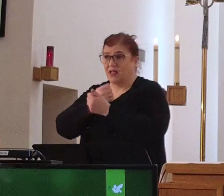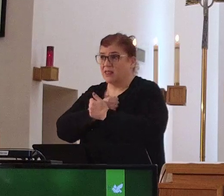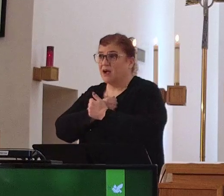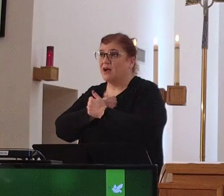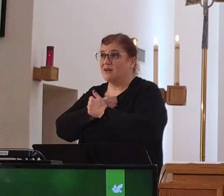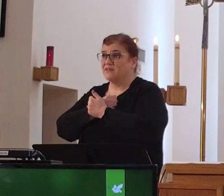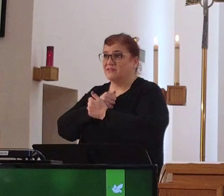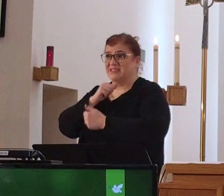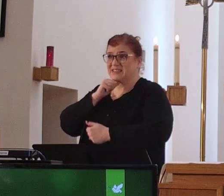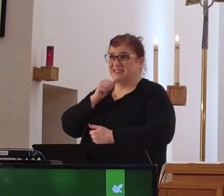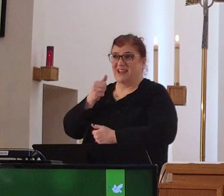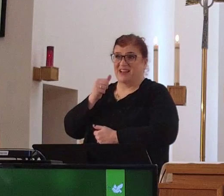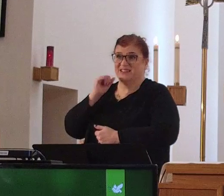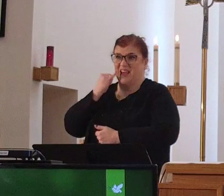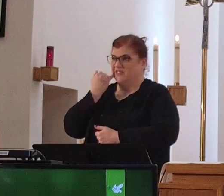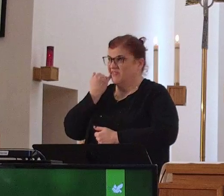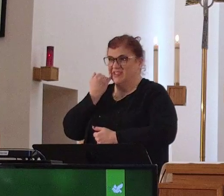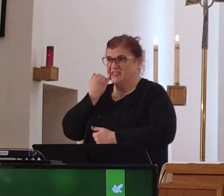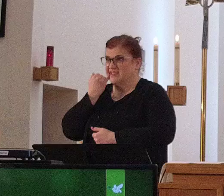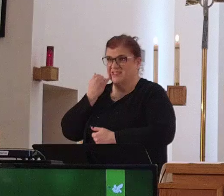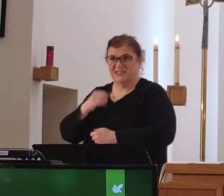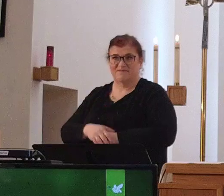Love is not envious.